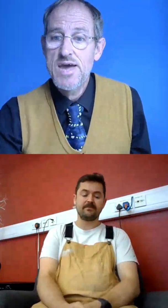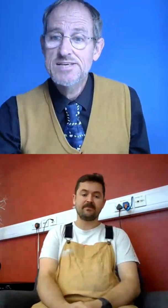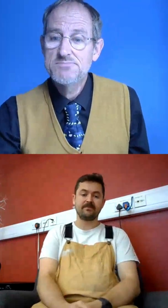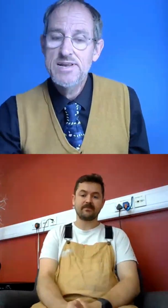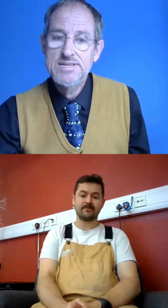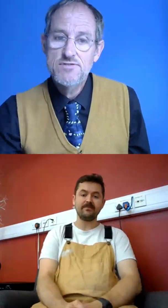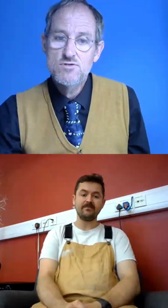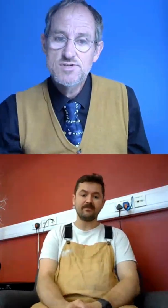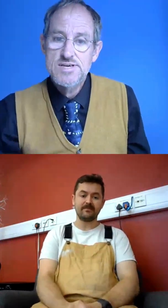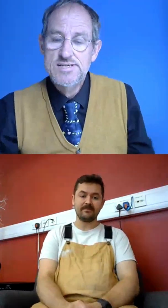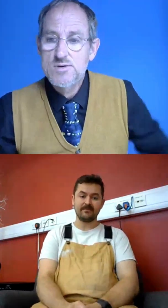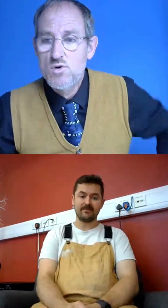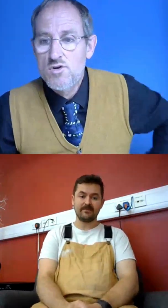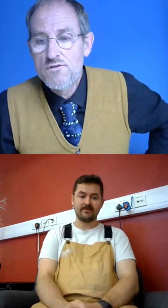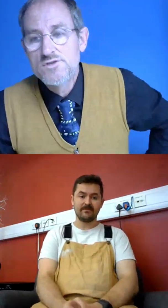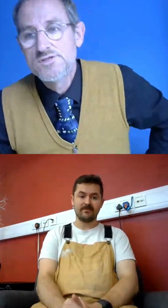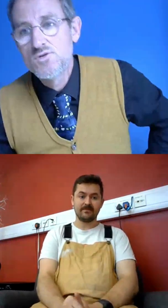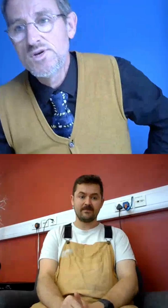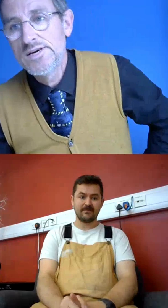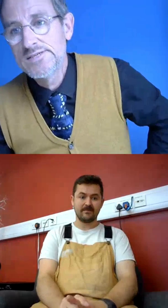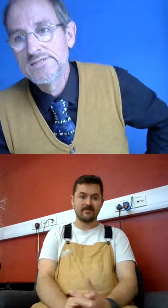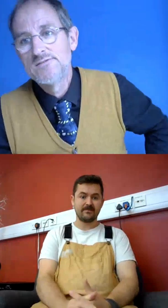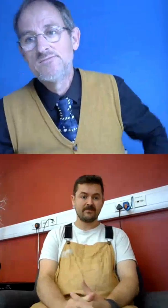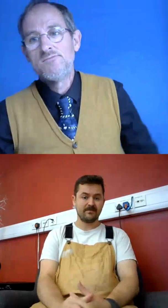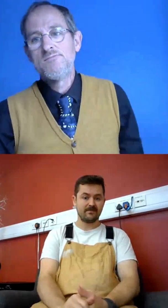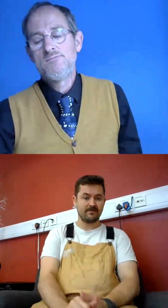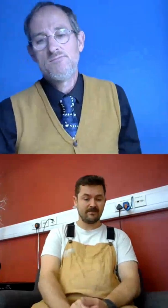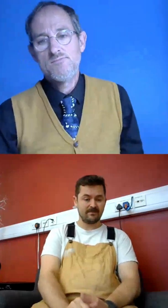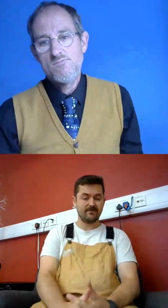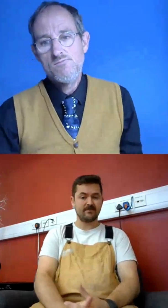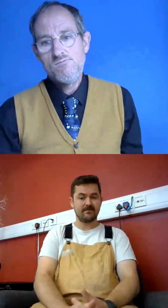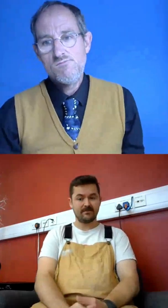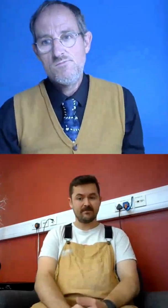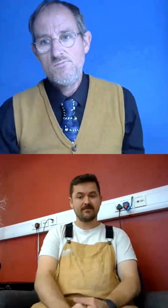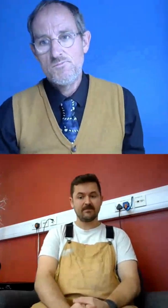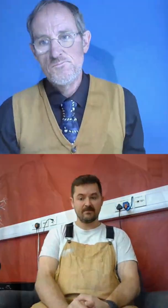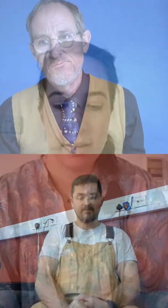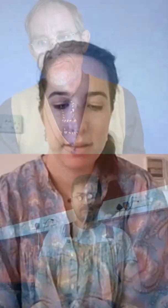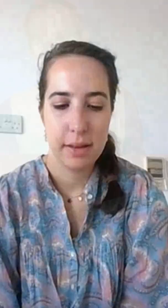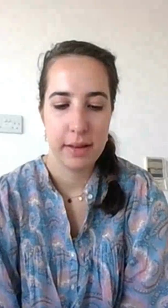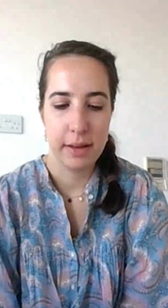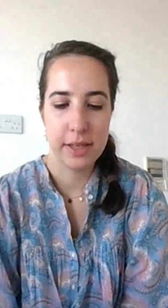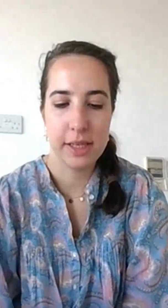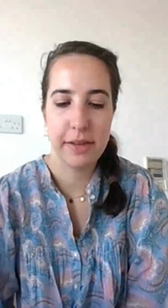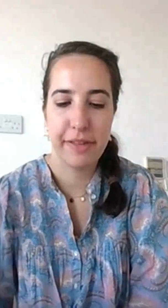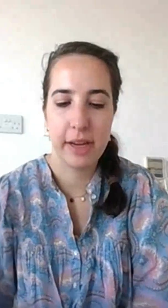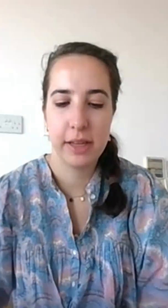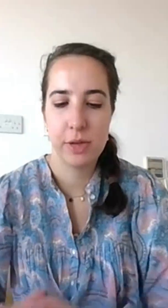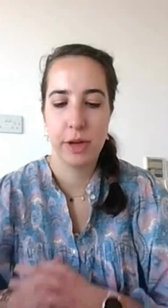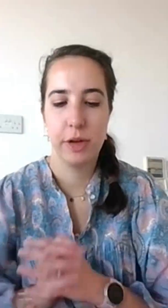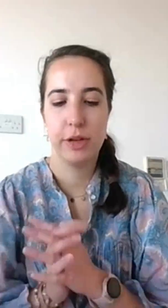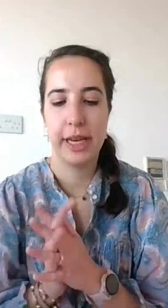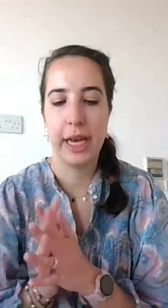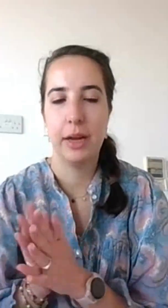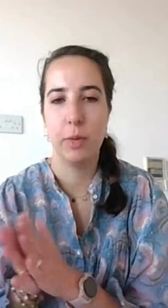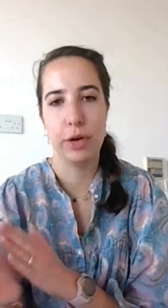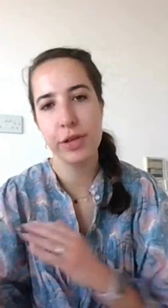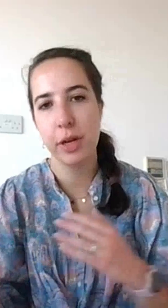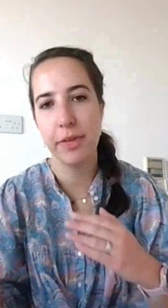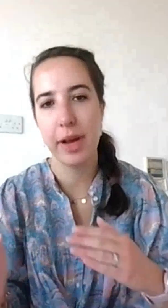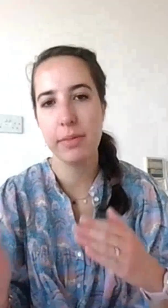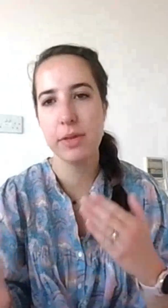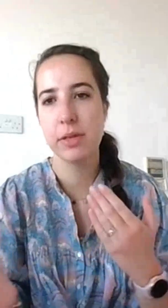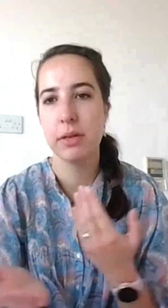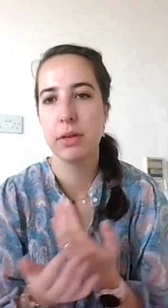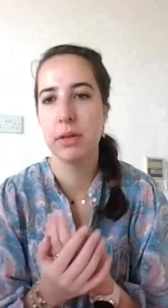There doesn't seem to be as many difficulties as there were in the first 2 years. Yeah. And does this affect as well your daily